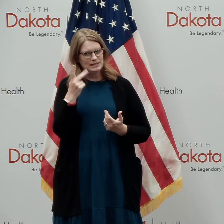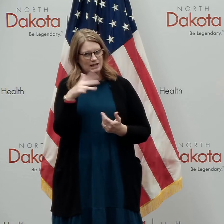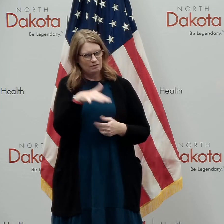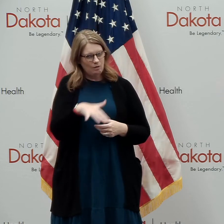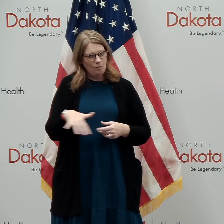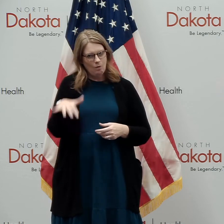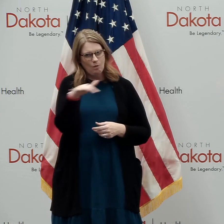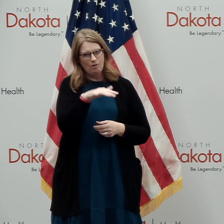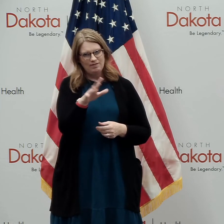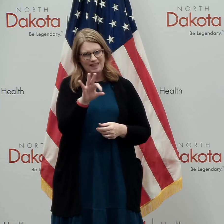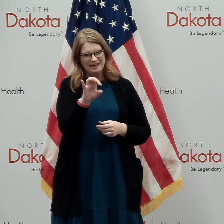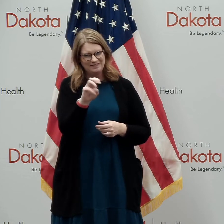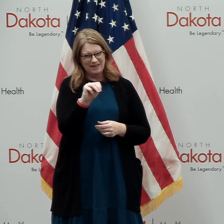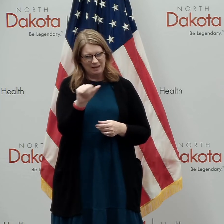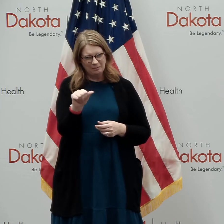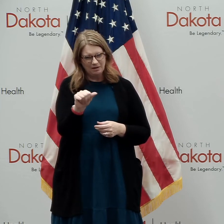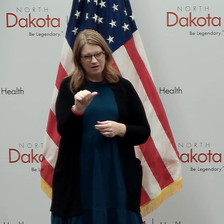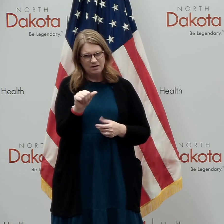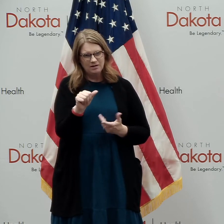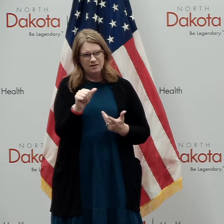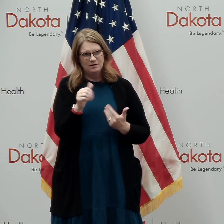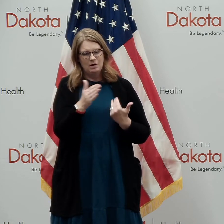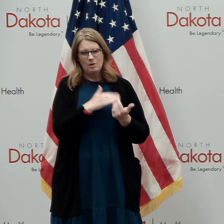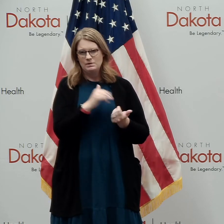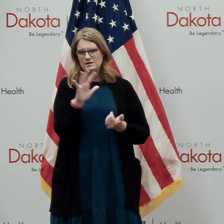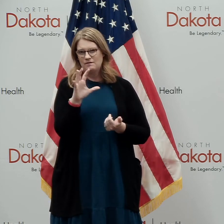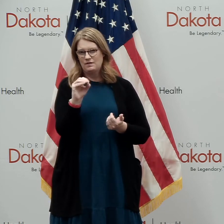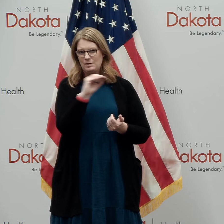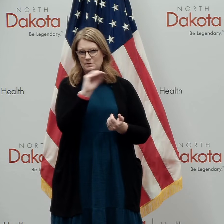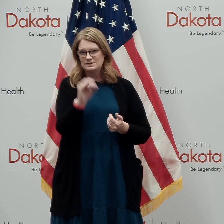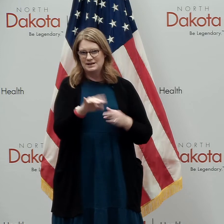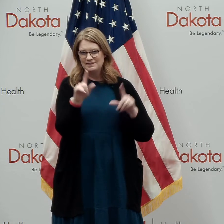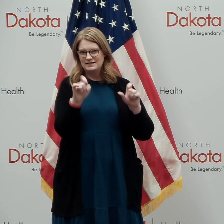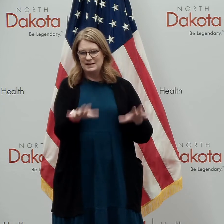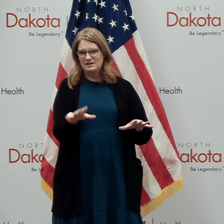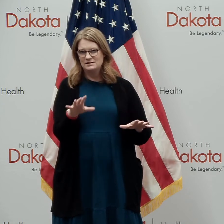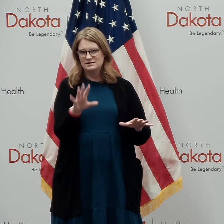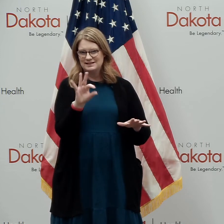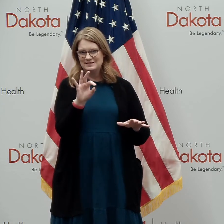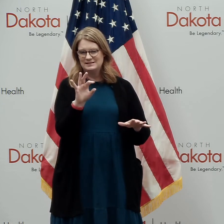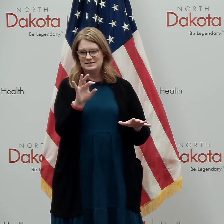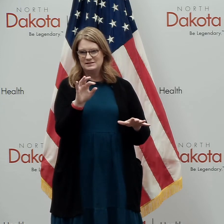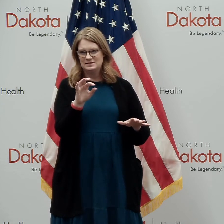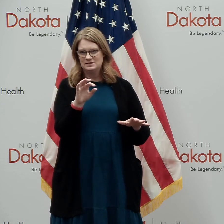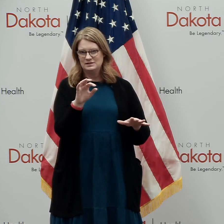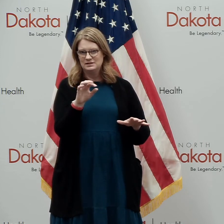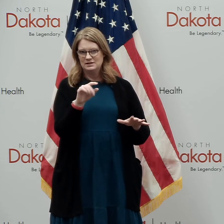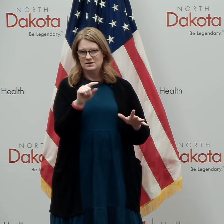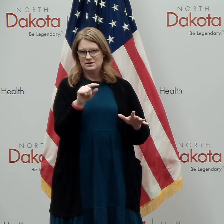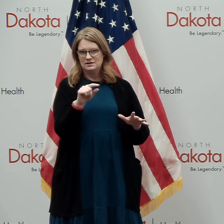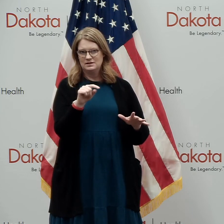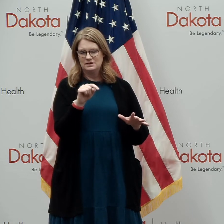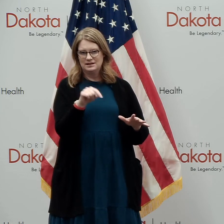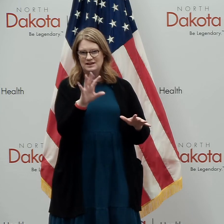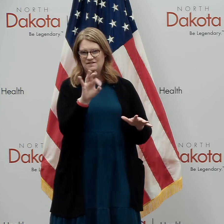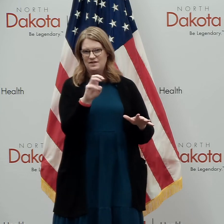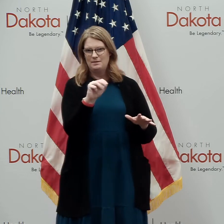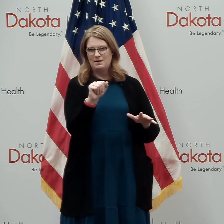8 region, close to 50% of the tests in the FEMA 8 region that have been done in state-owned labs have happened in North